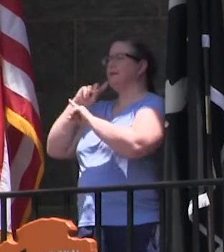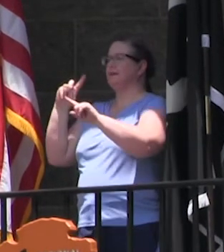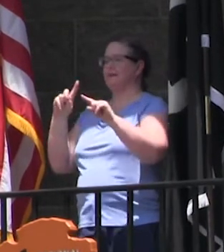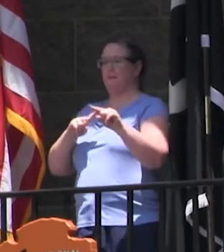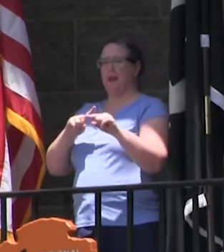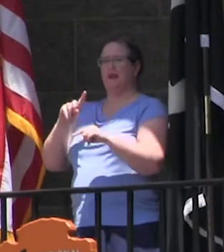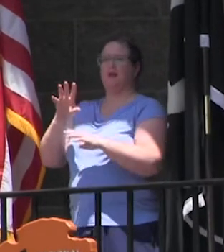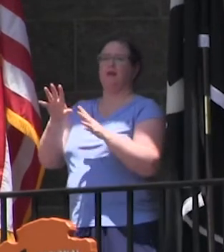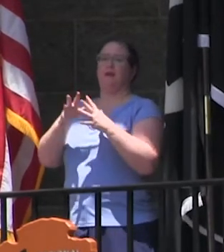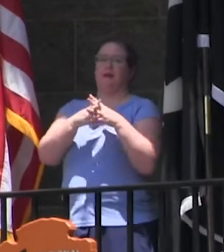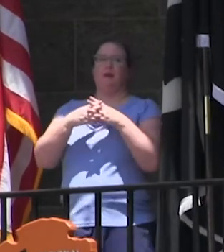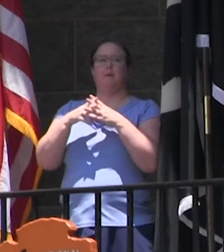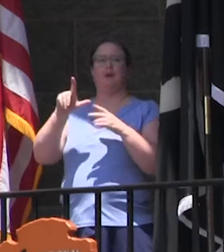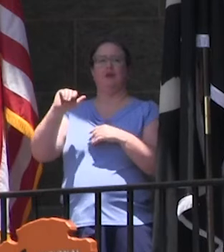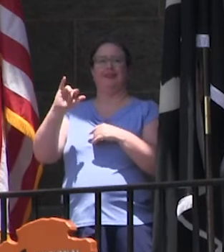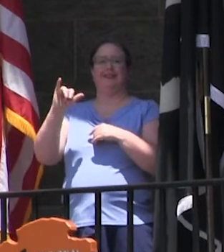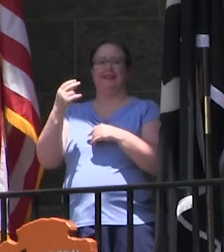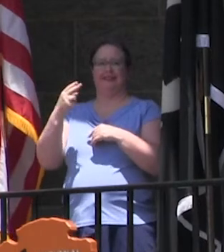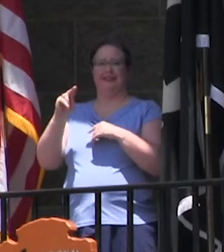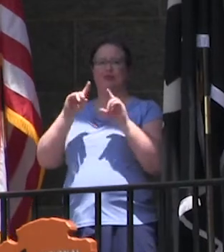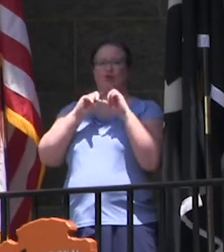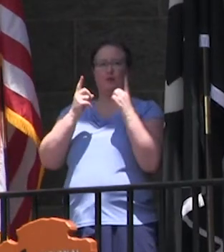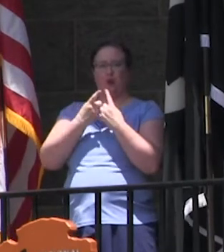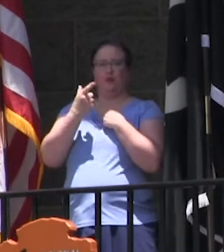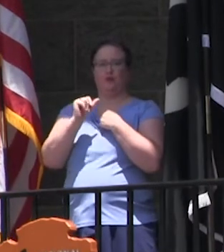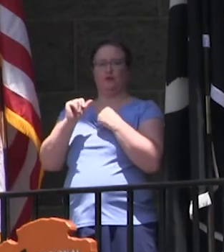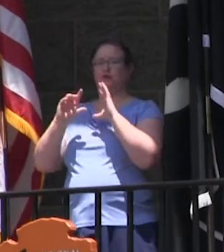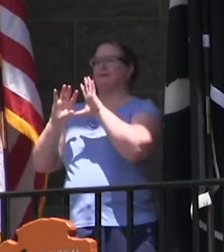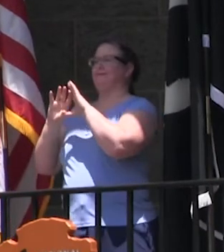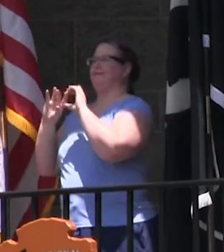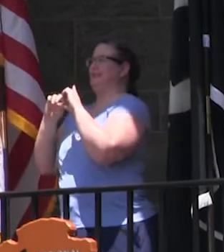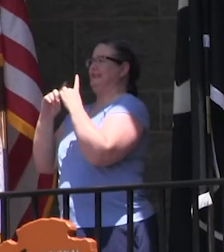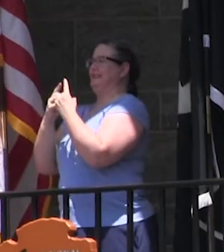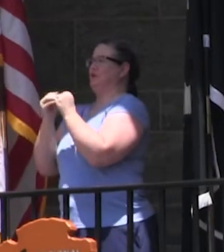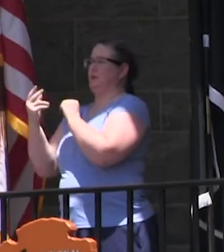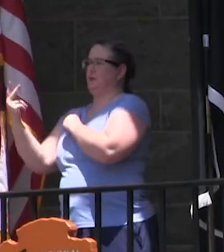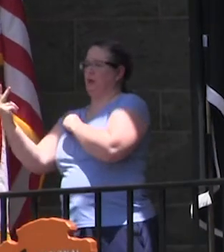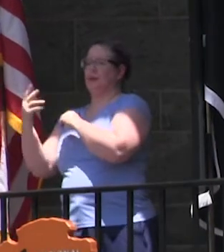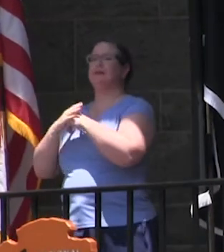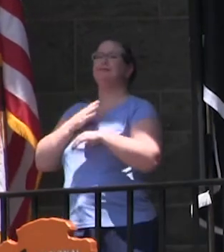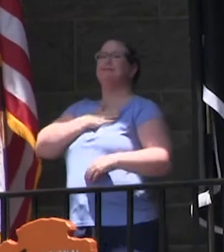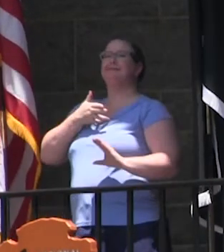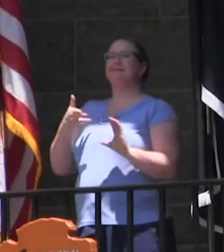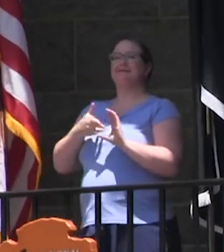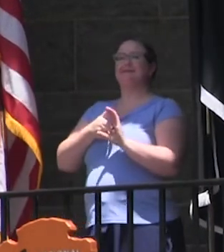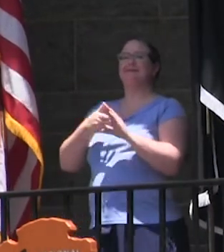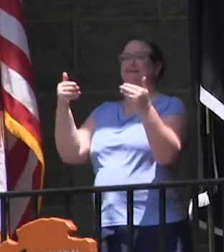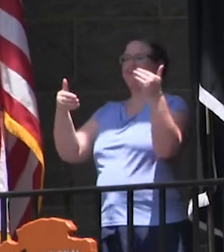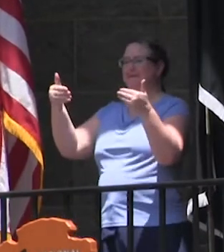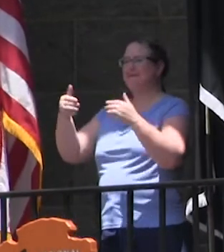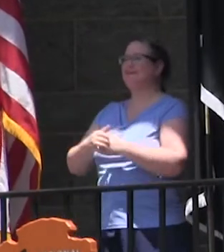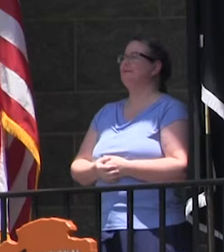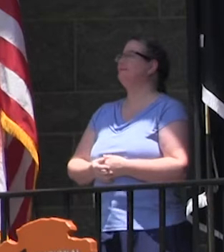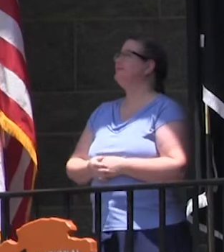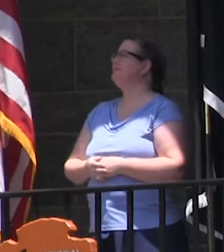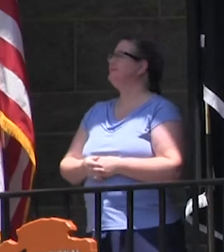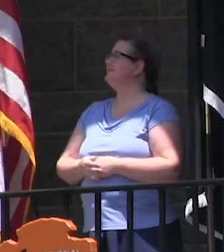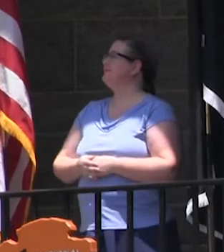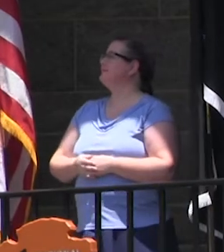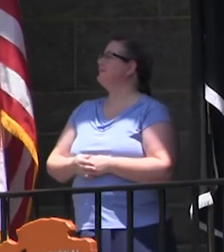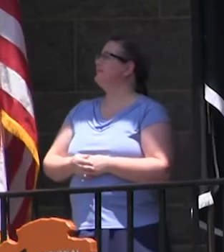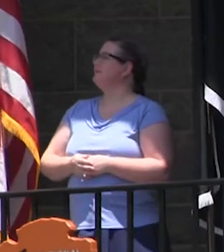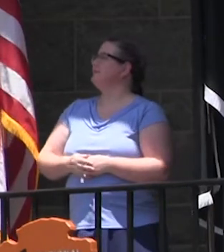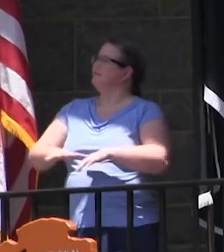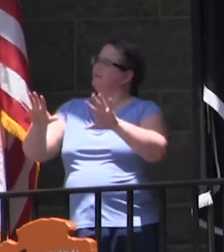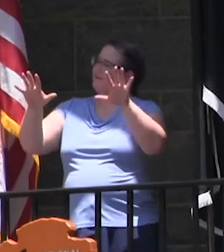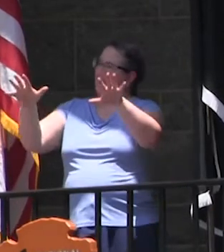American Legion Department of Georgia, District 3. Please join me in welcoming and applauding